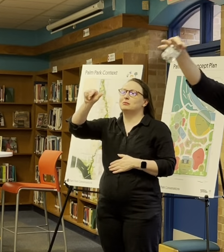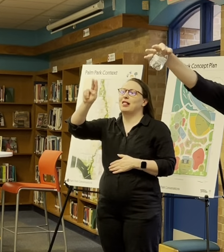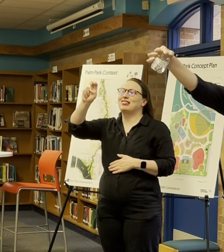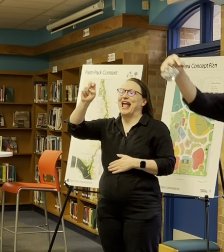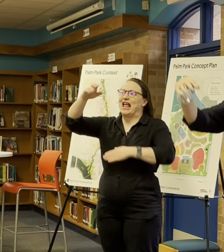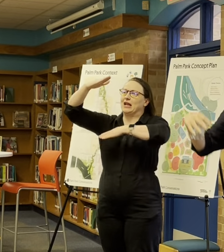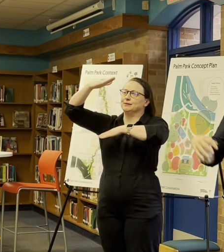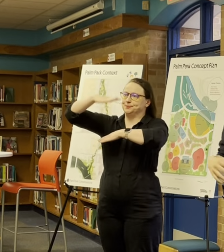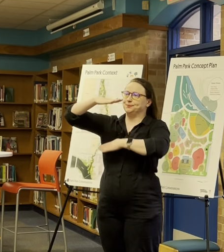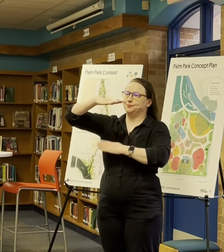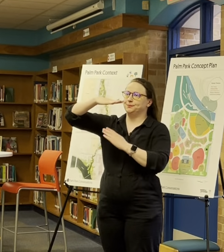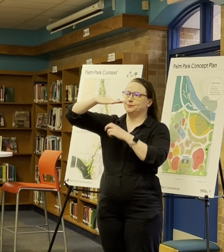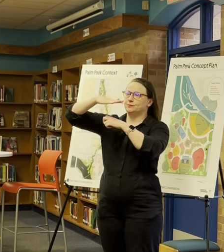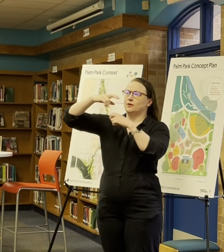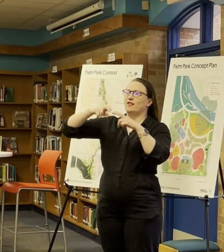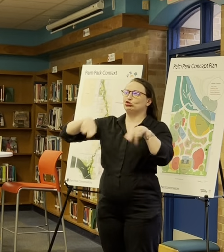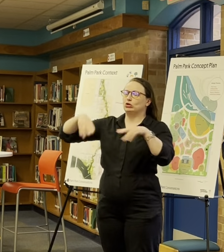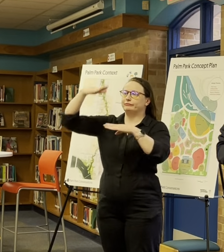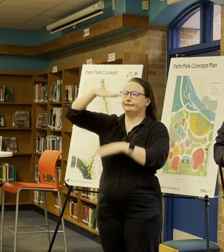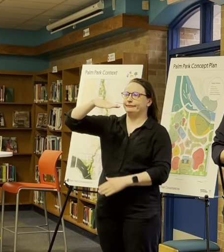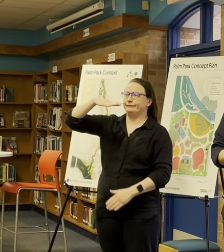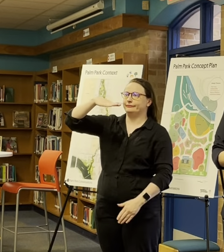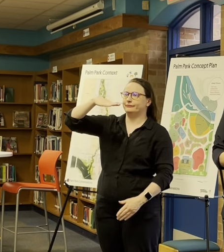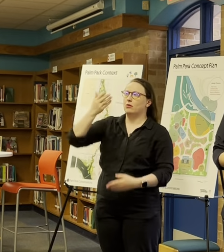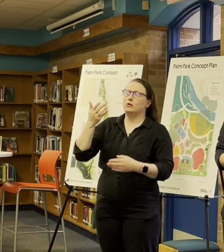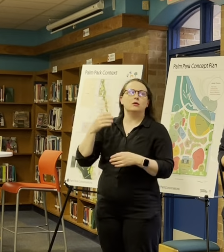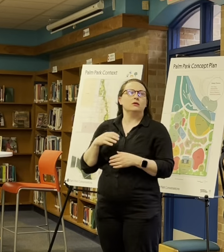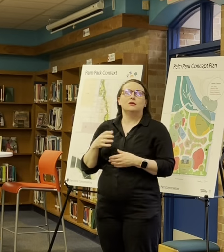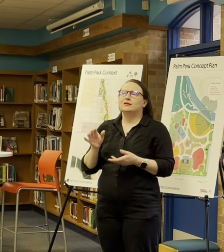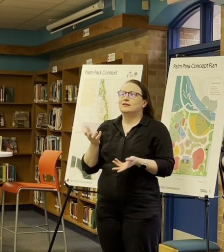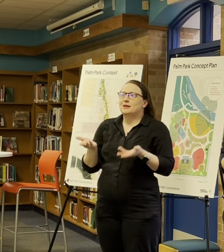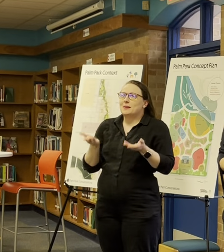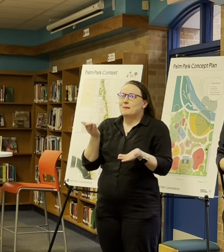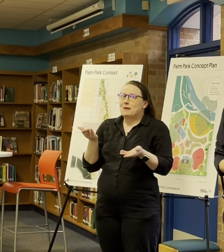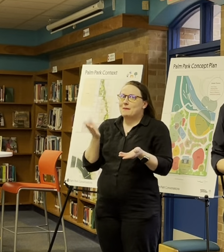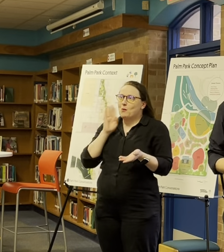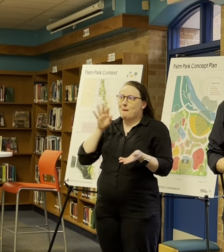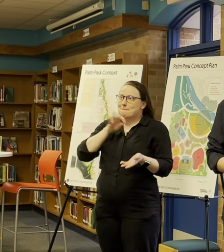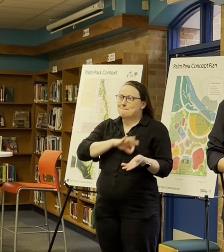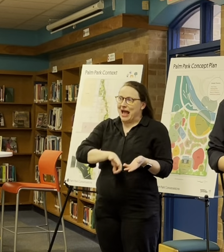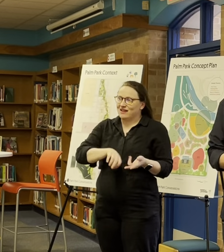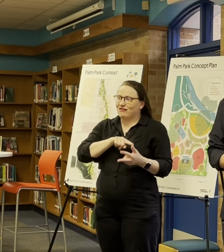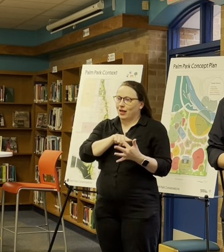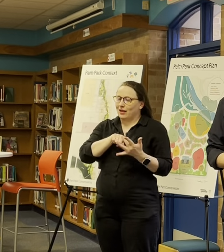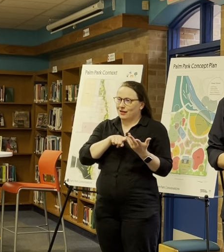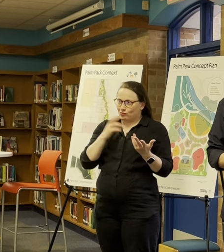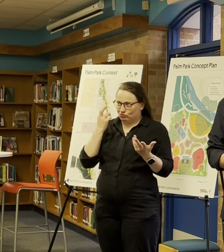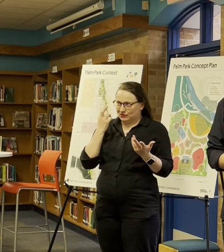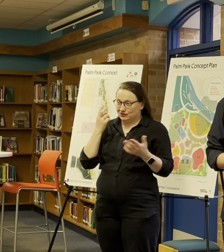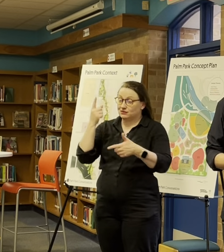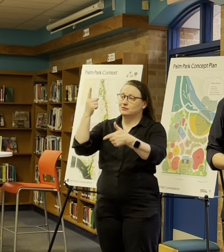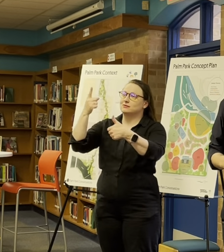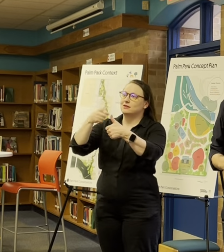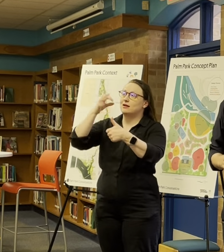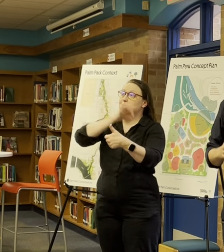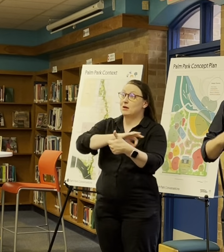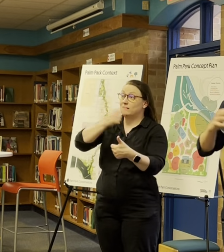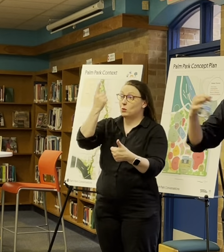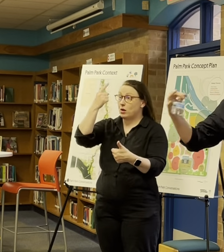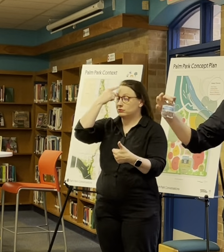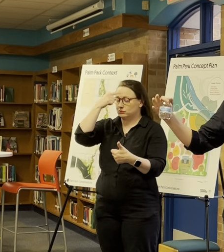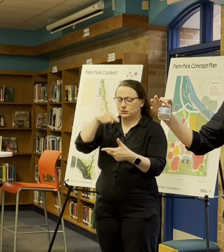a roof that allows several things to be maybe of benefit to the structure. One,